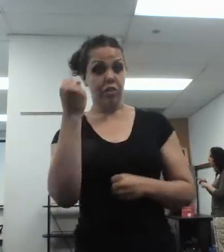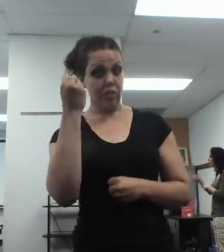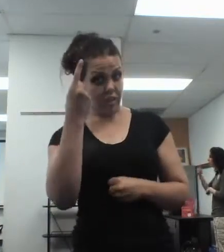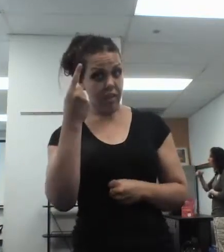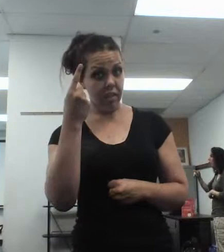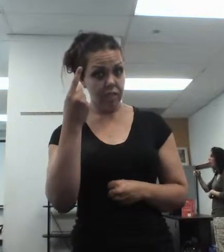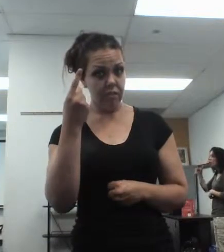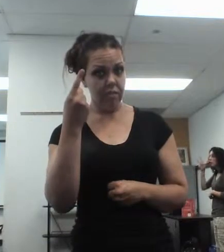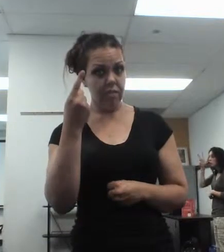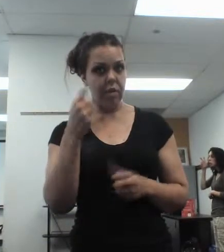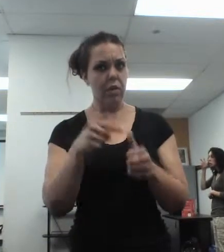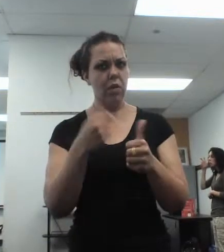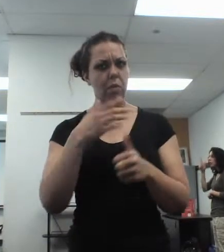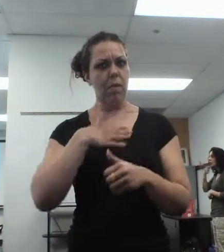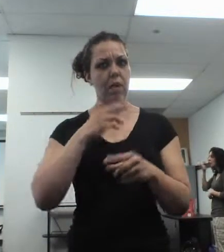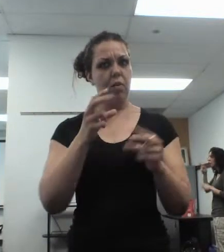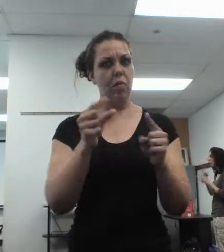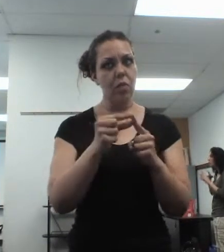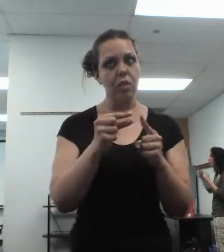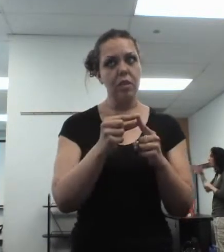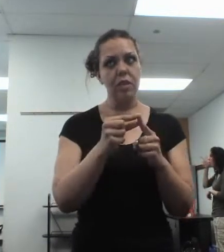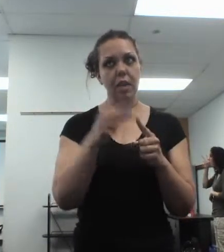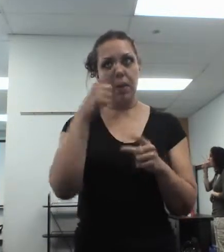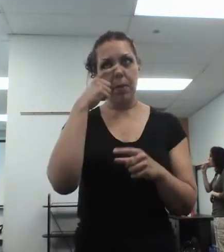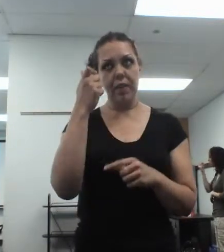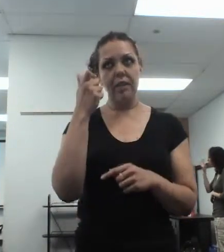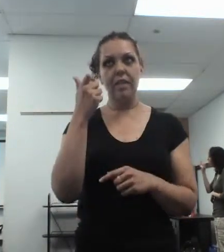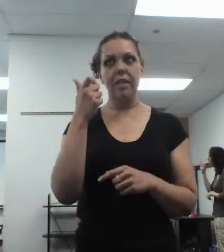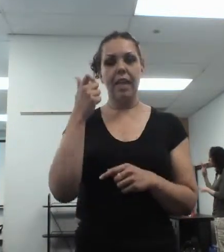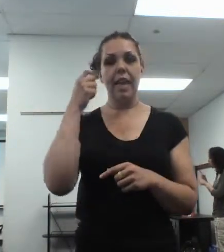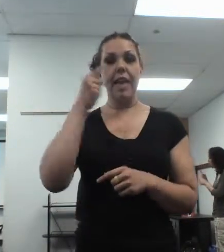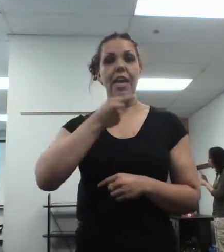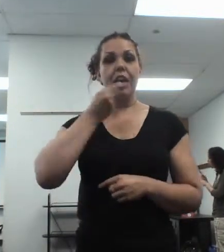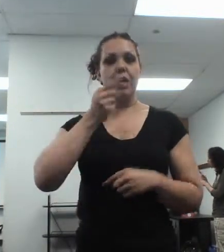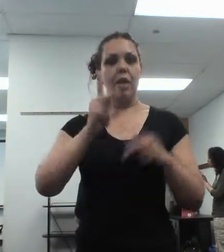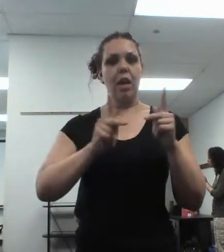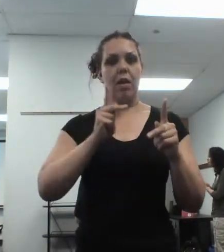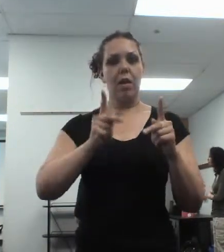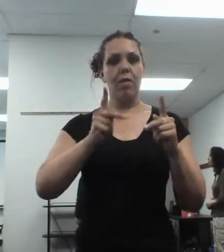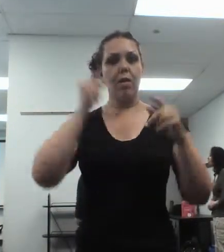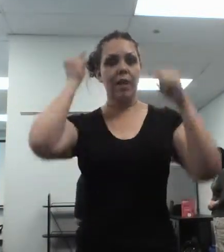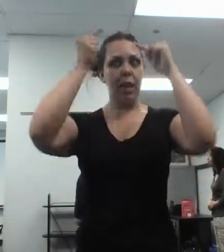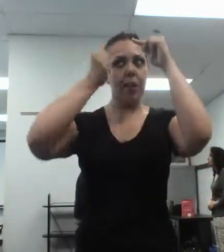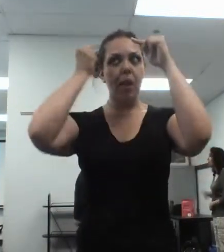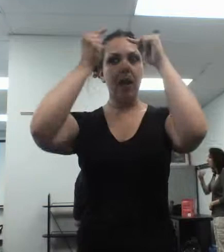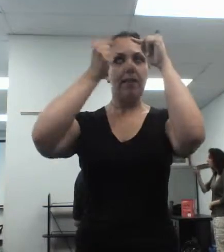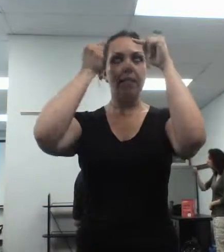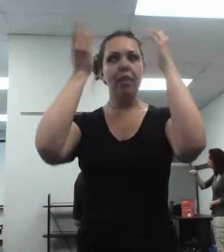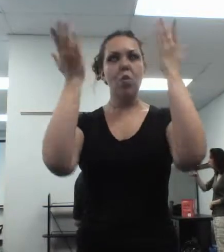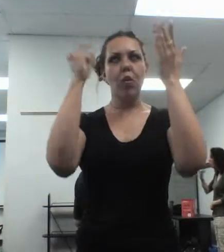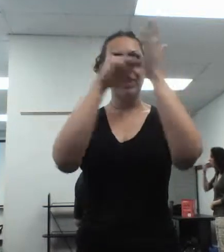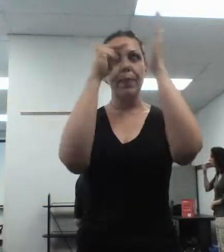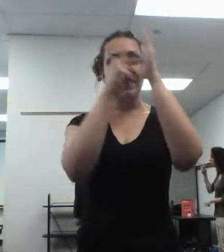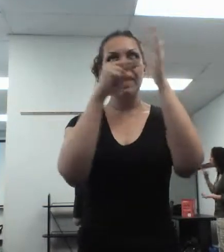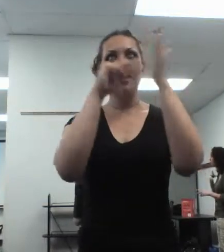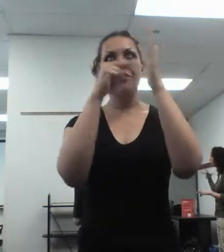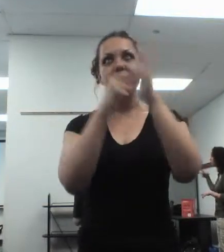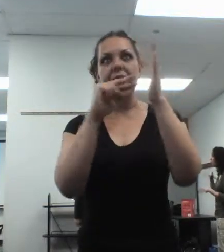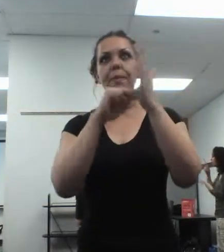hearing people? Because you go like this. What does she mean? What does she mean? What does she mean? And your mind starts going, wow, our family must have been terrible. Her brother